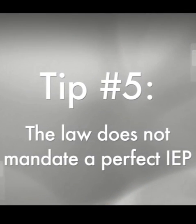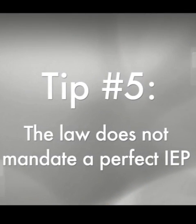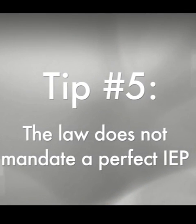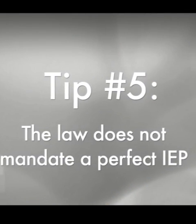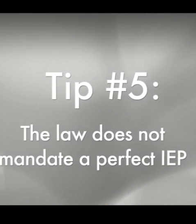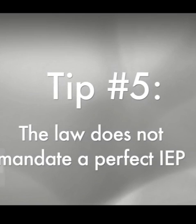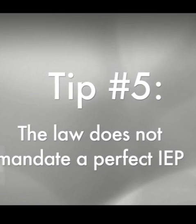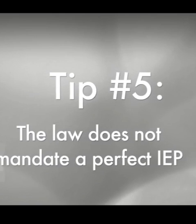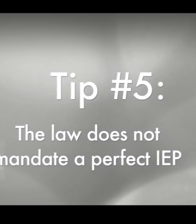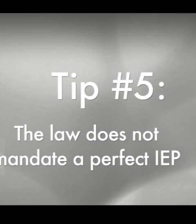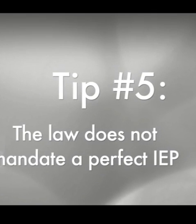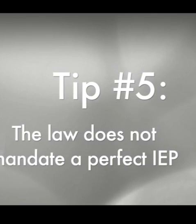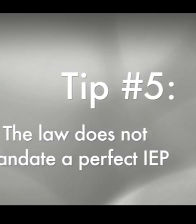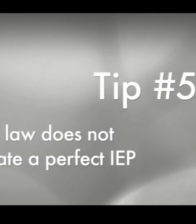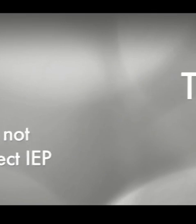involved.